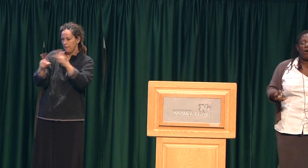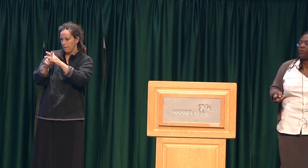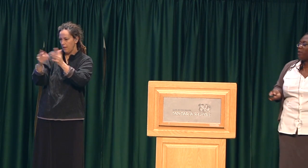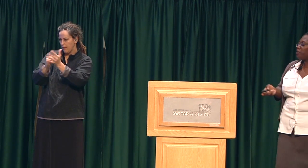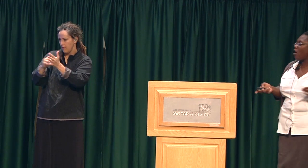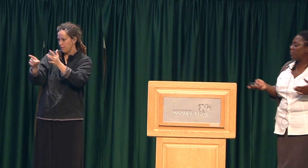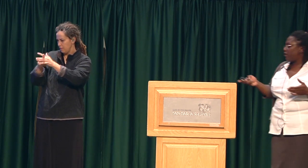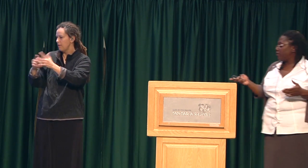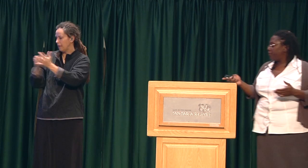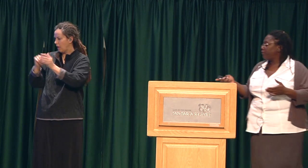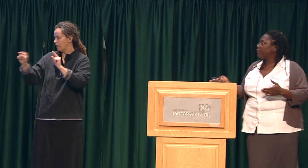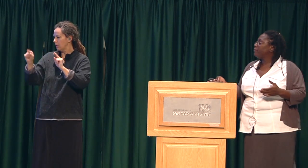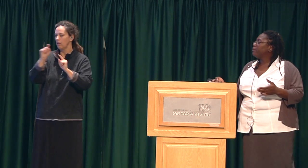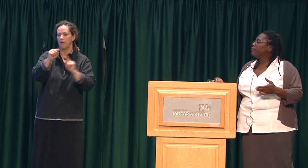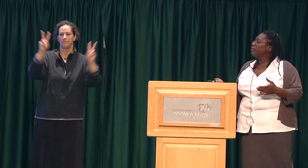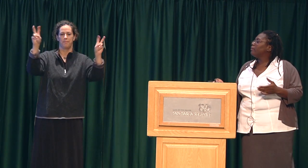we talked with.